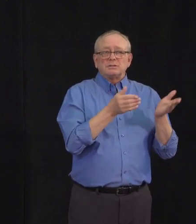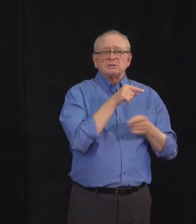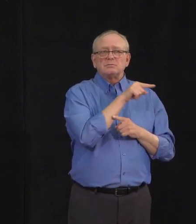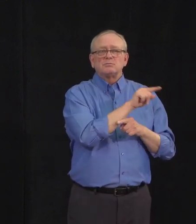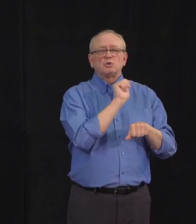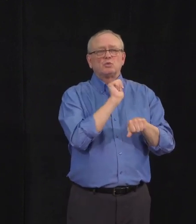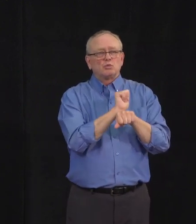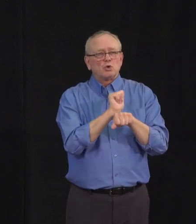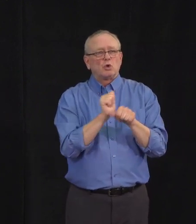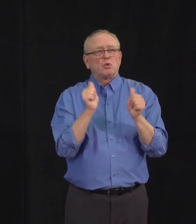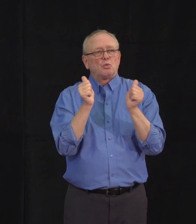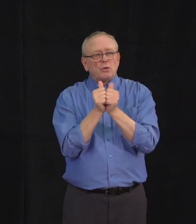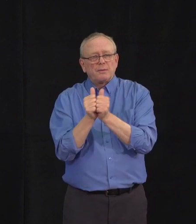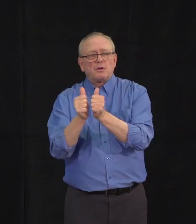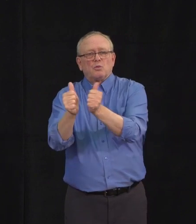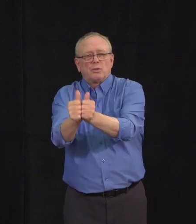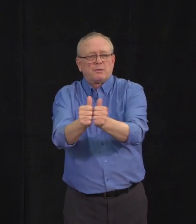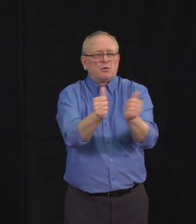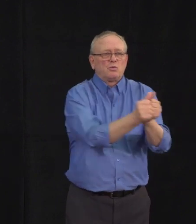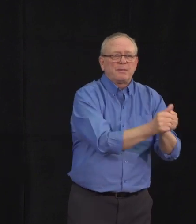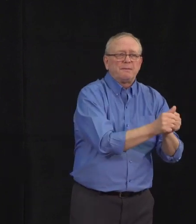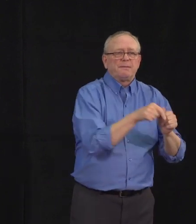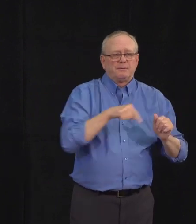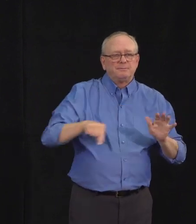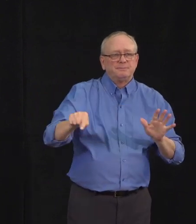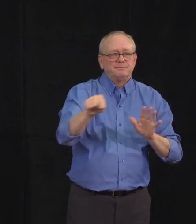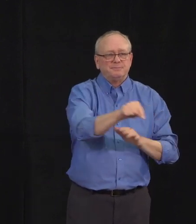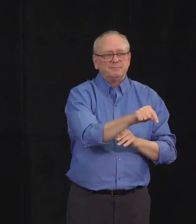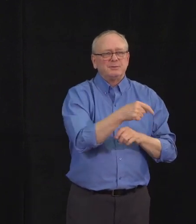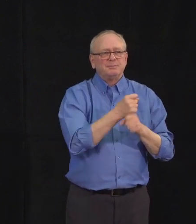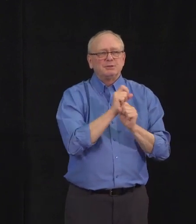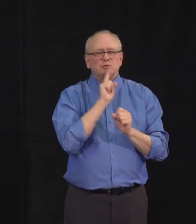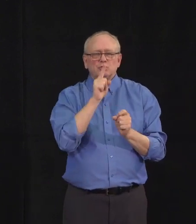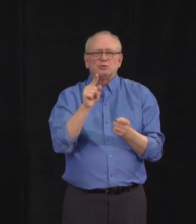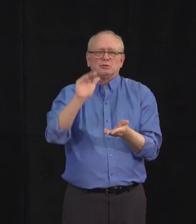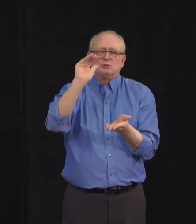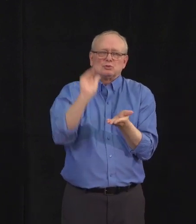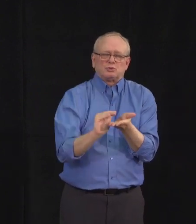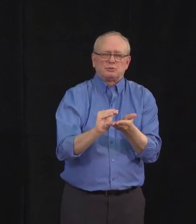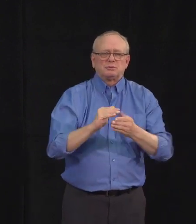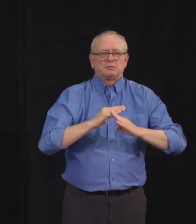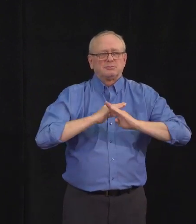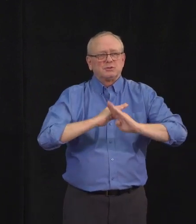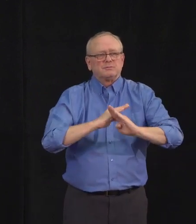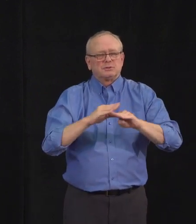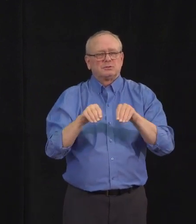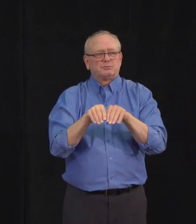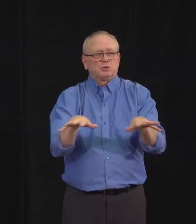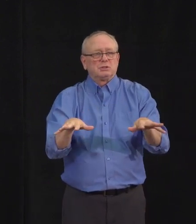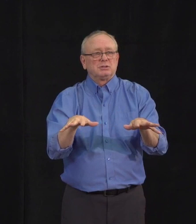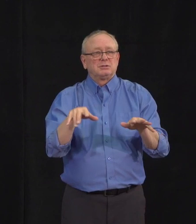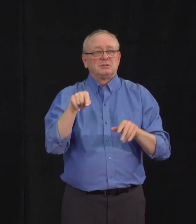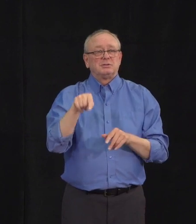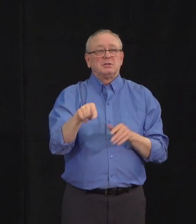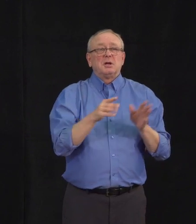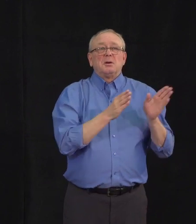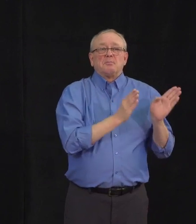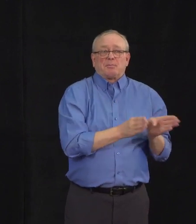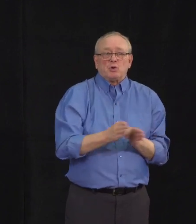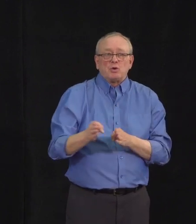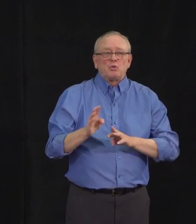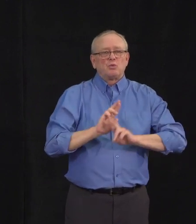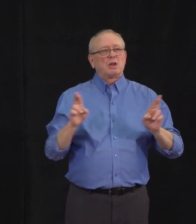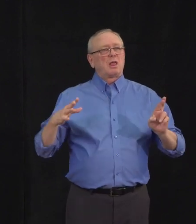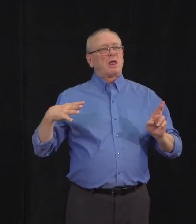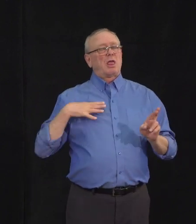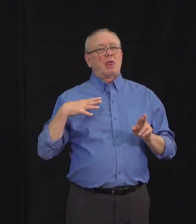in order to prevent spread and to be sure that organizations are ready to respond should a case be confirmed.